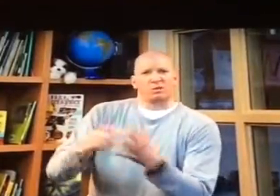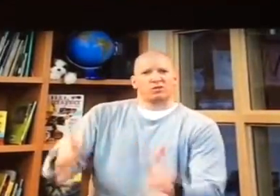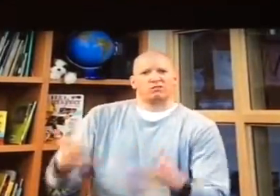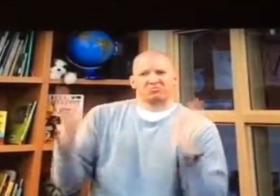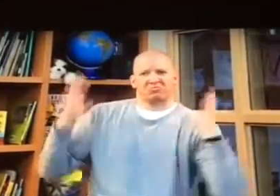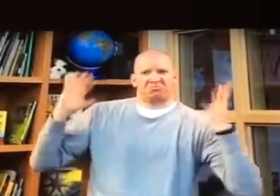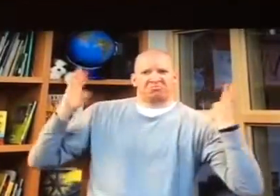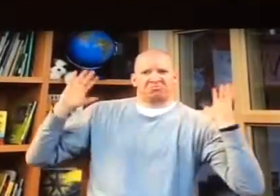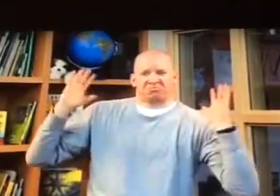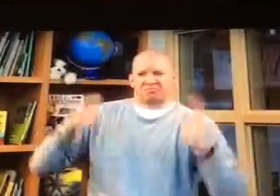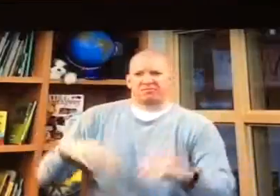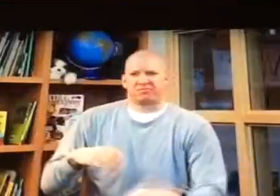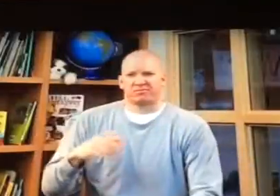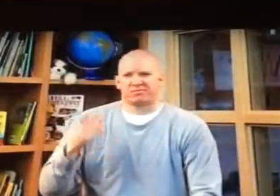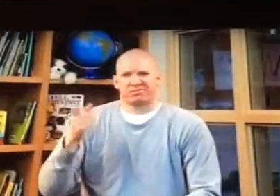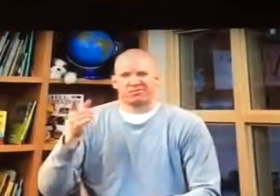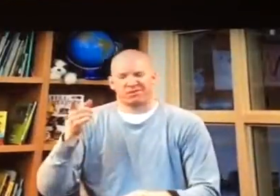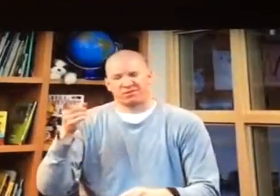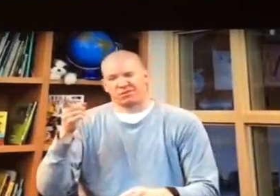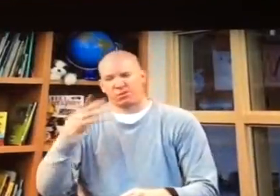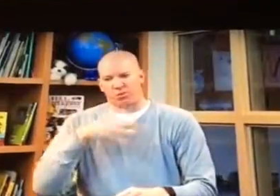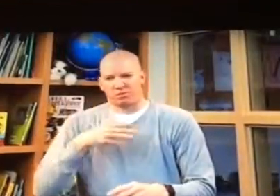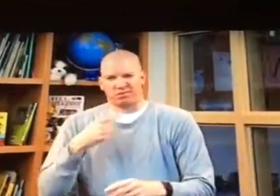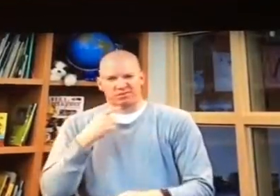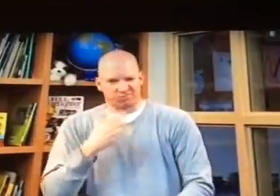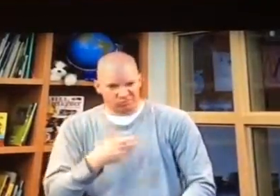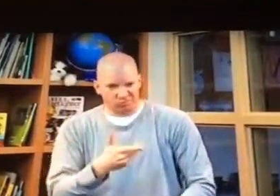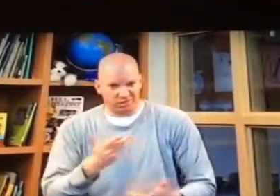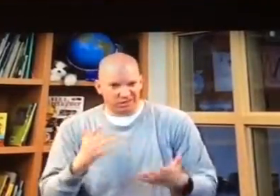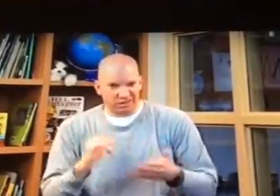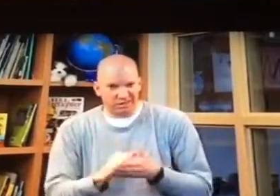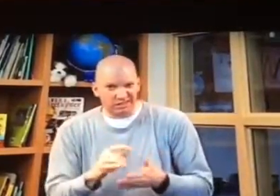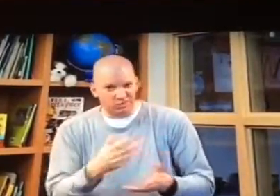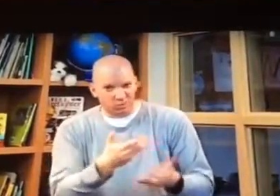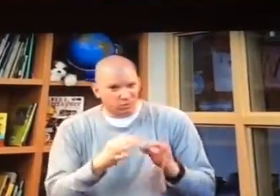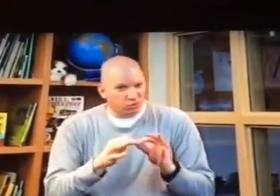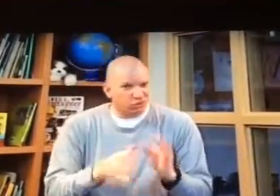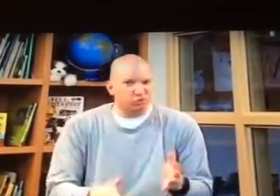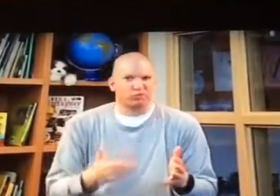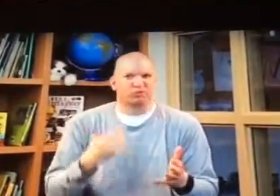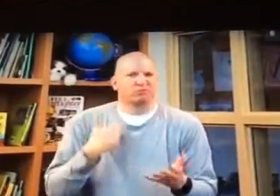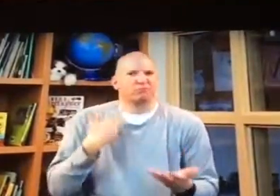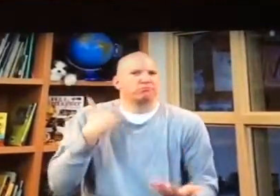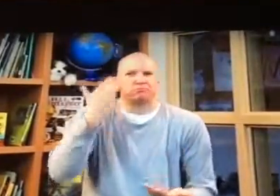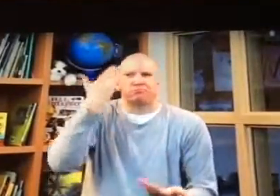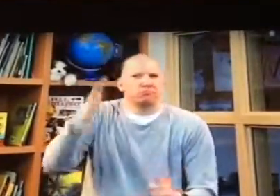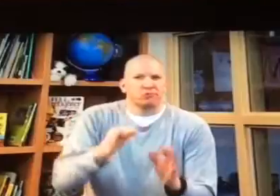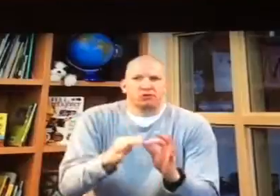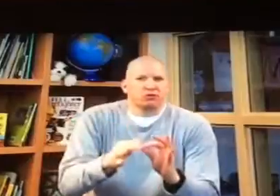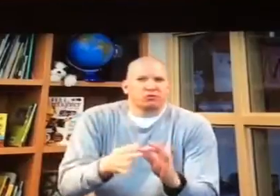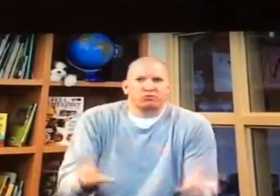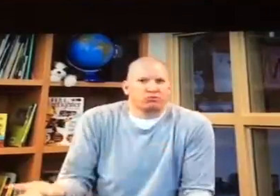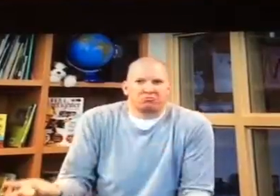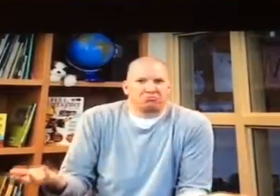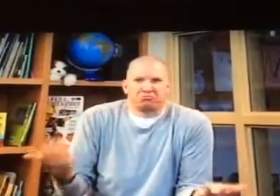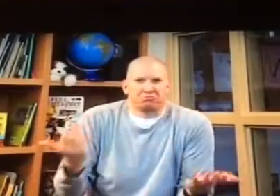said, oh, a note taker, yeah, that'll be great. And that's pretty much all I want. So I said, okay, you don't want an interpreter? And I said, I've